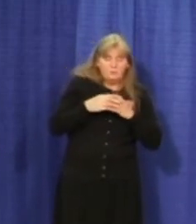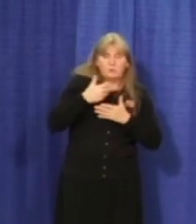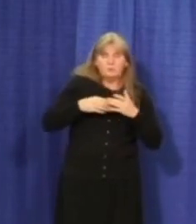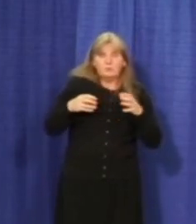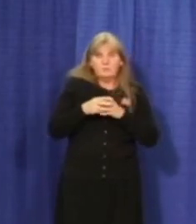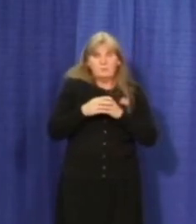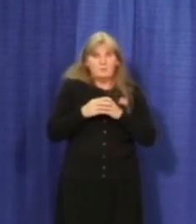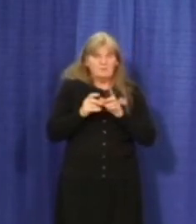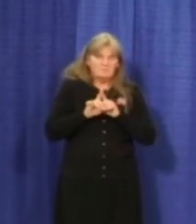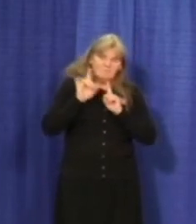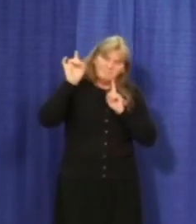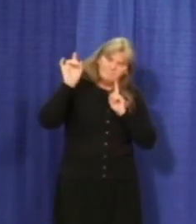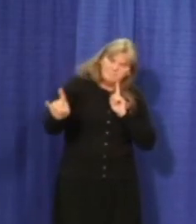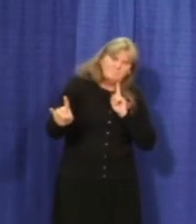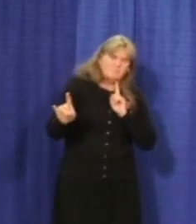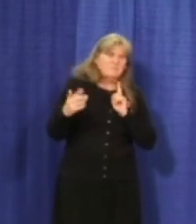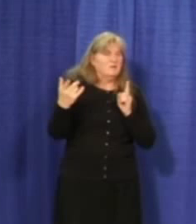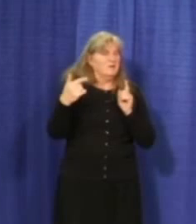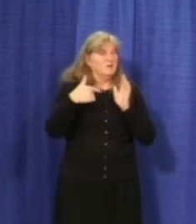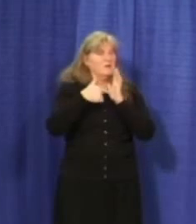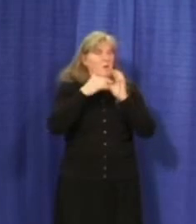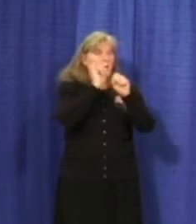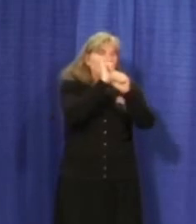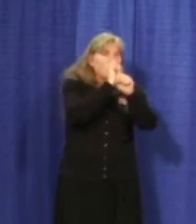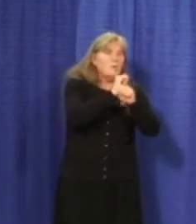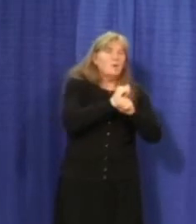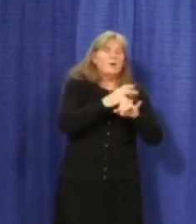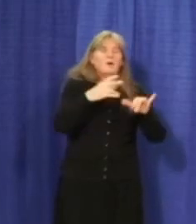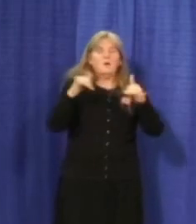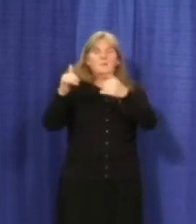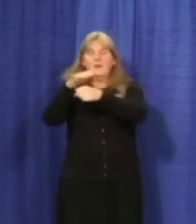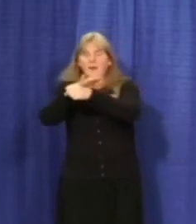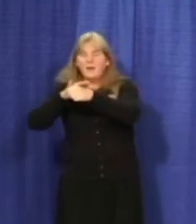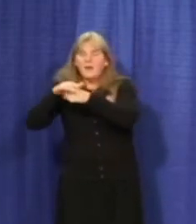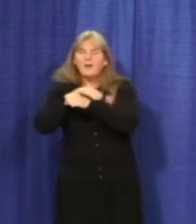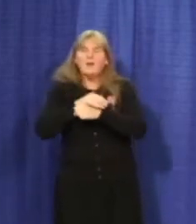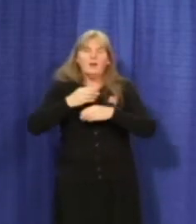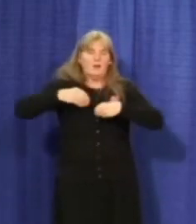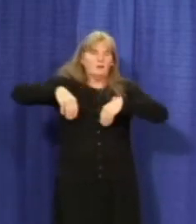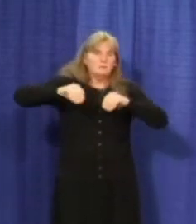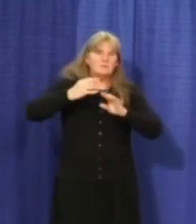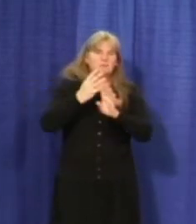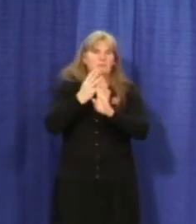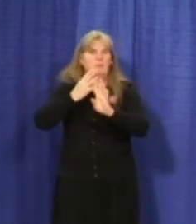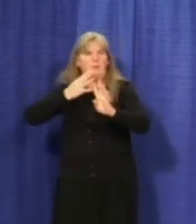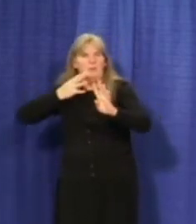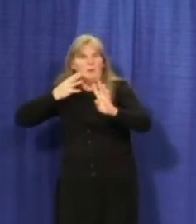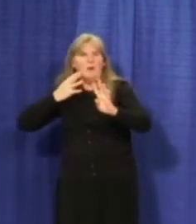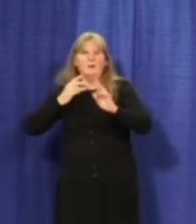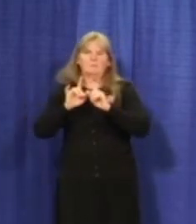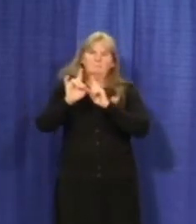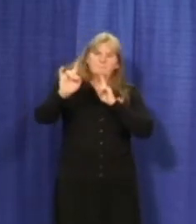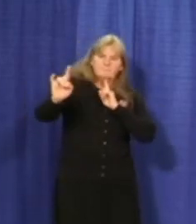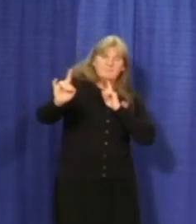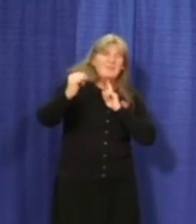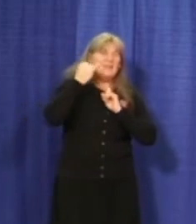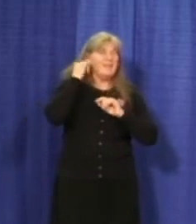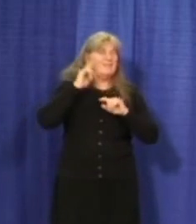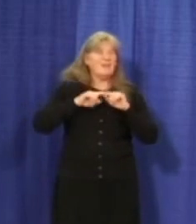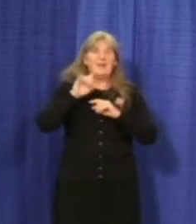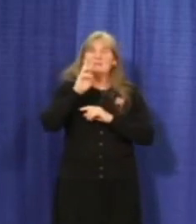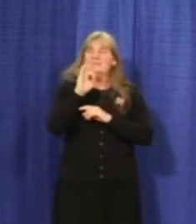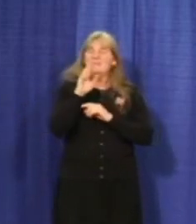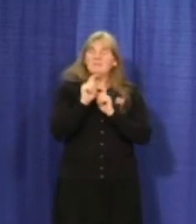bubble. That's at work, on the playground, in the stores, in a lineup. If you cannot physically distance due